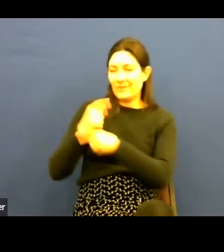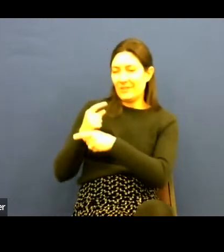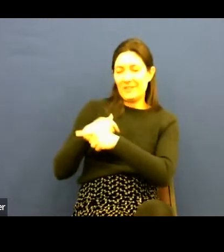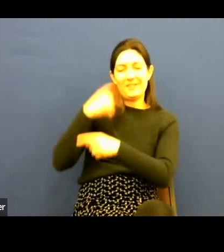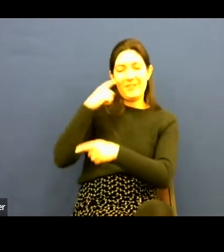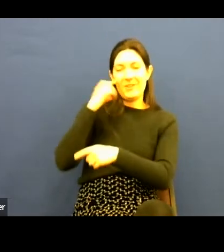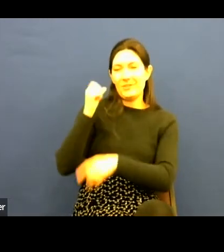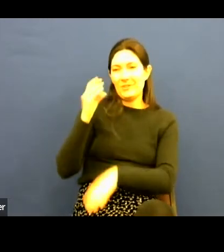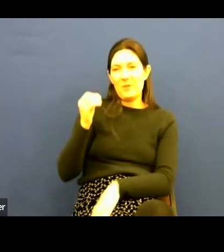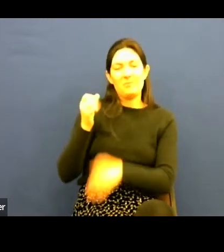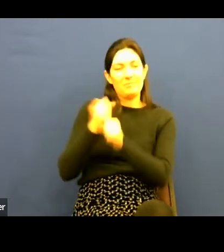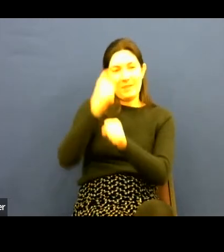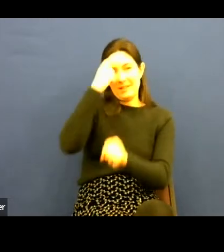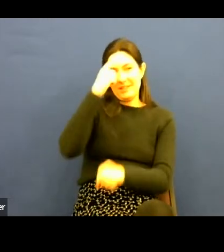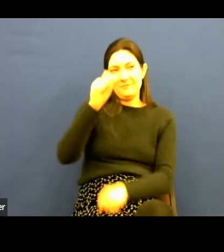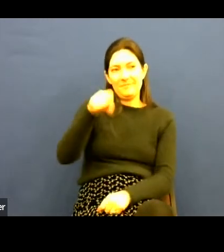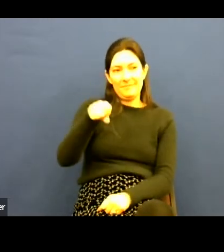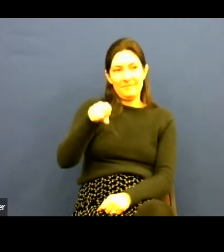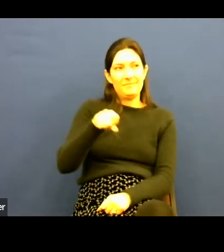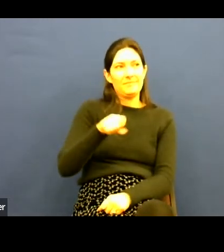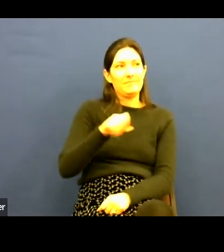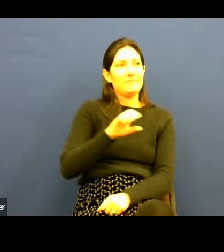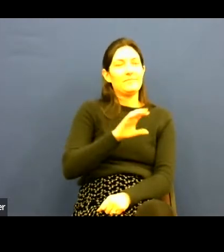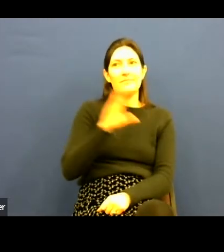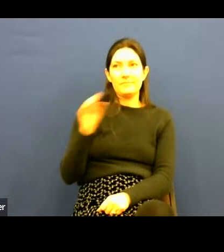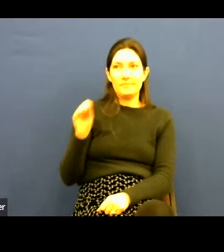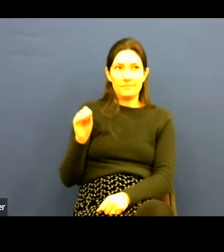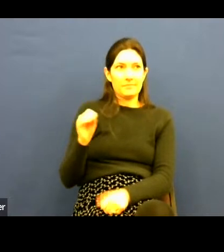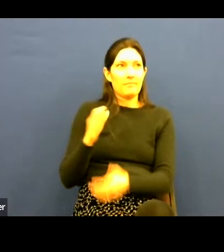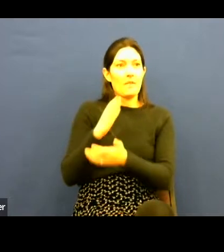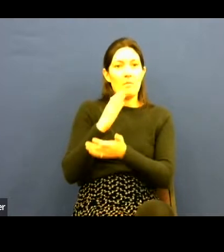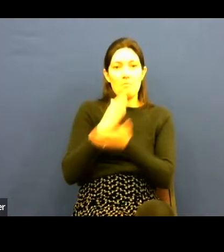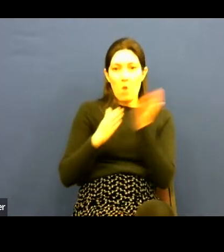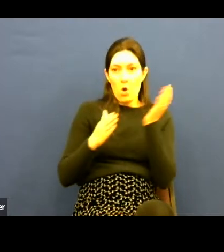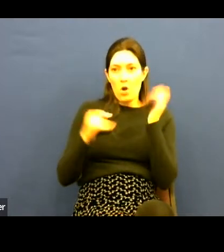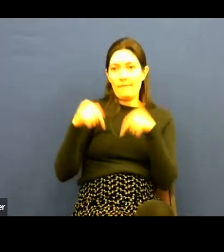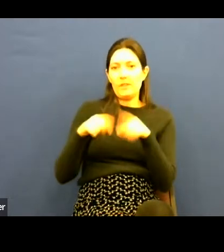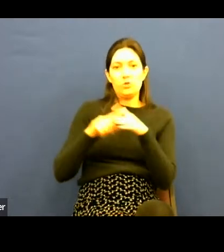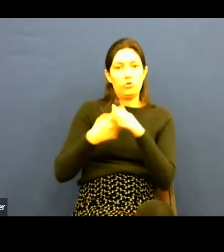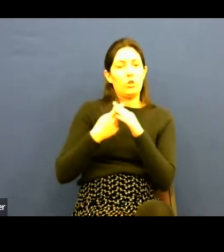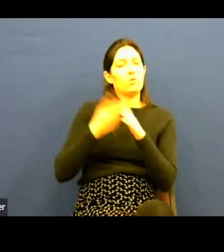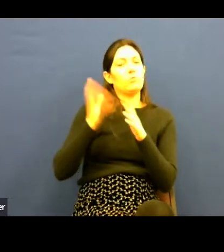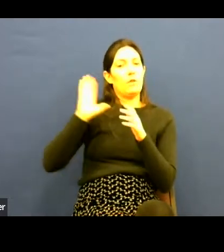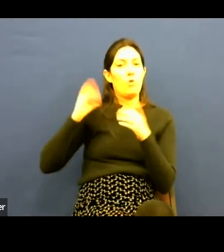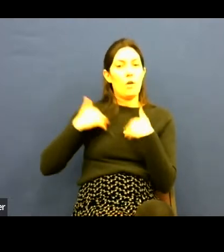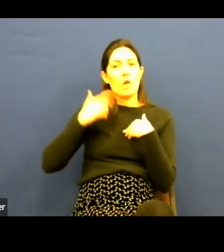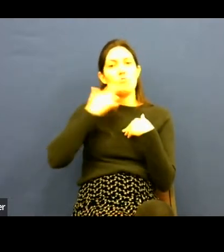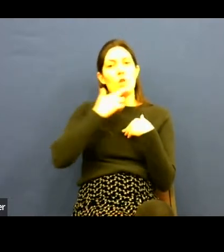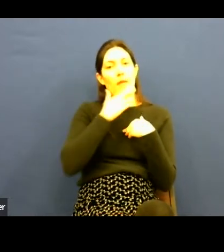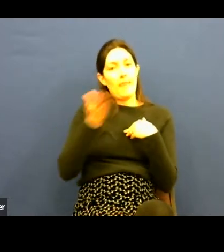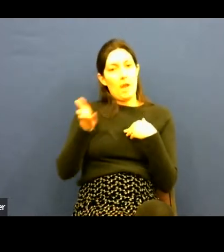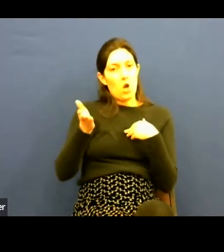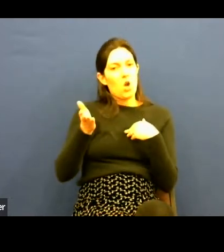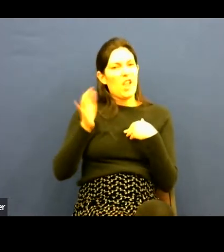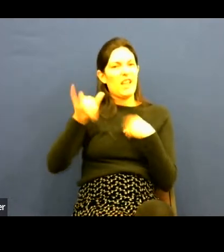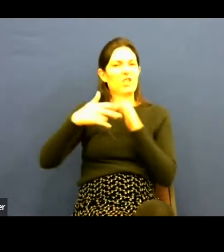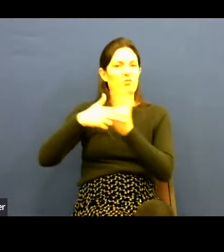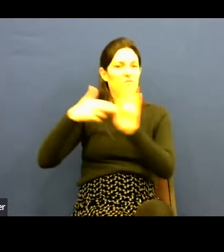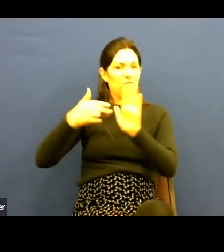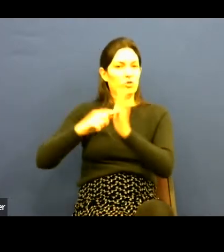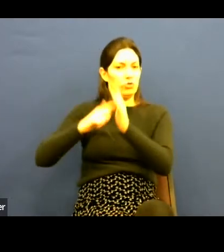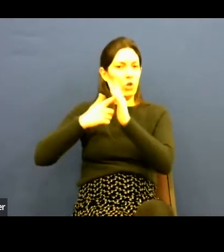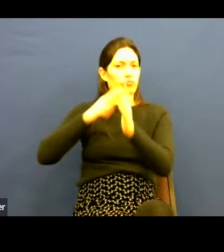makes sense. And, you know, like I said, the part of where this started was there was a restaurant that started as a restaurant, got approval